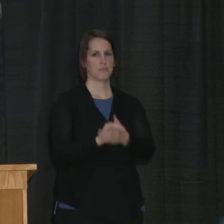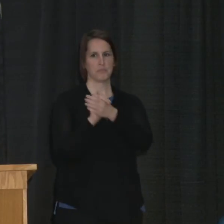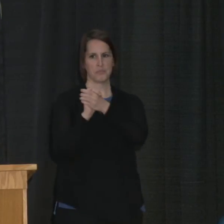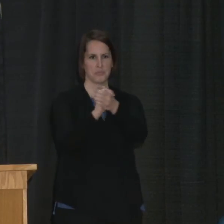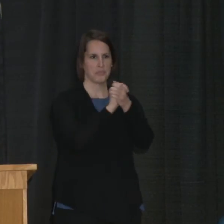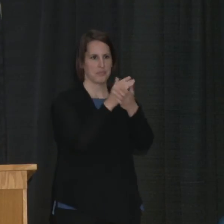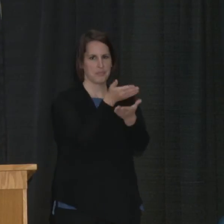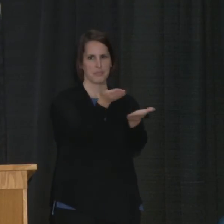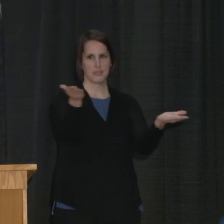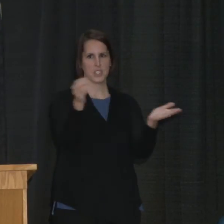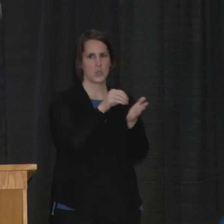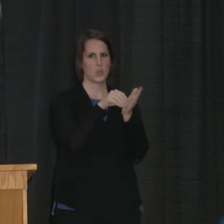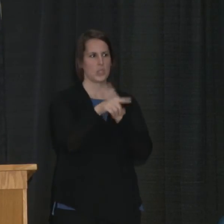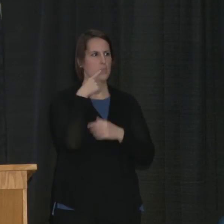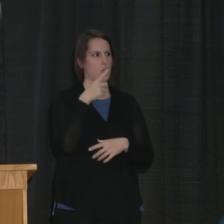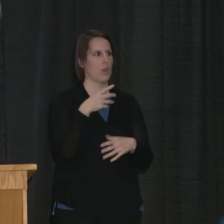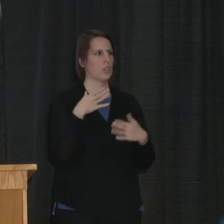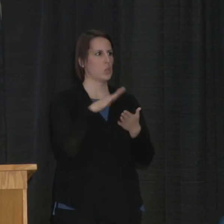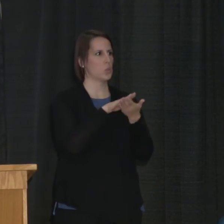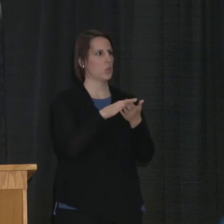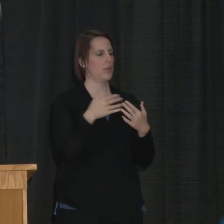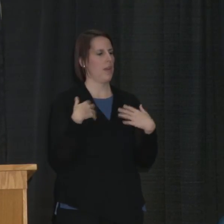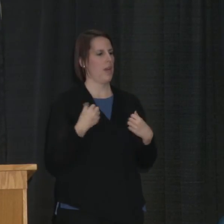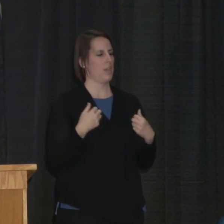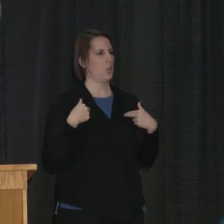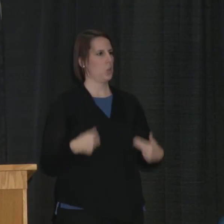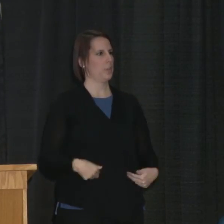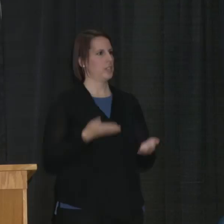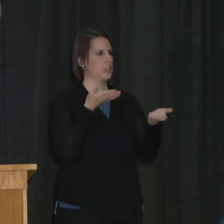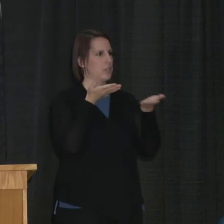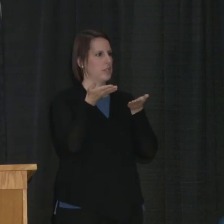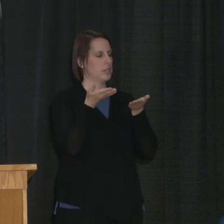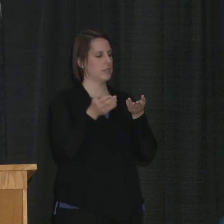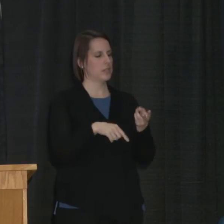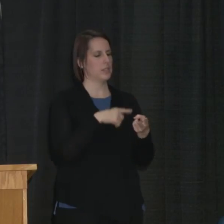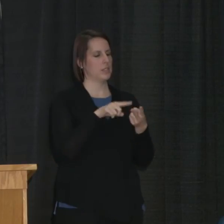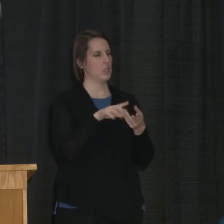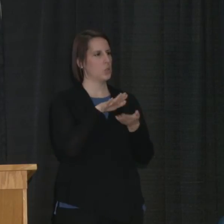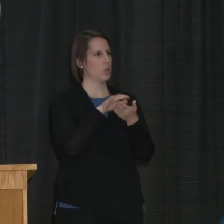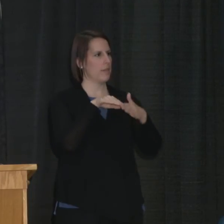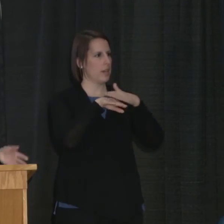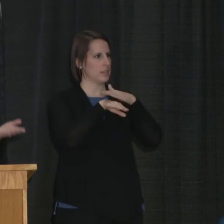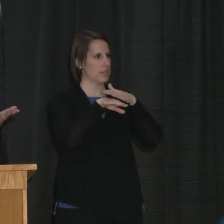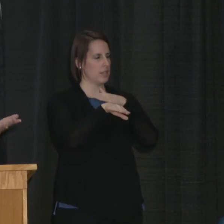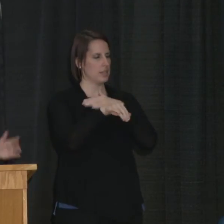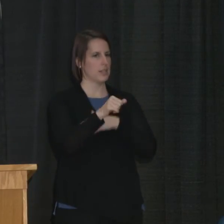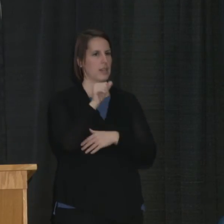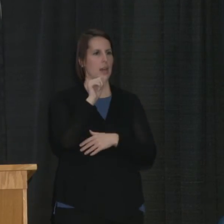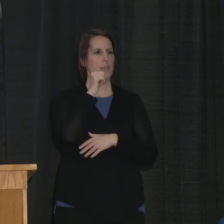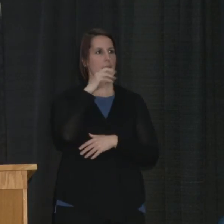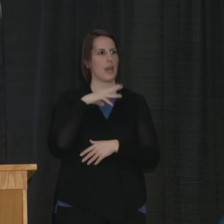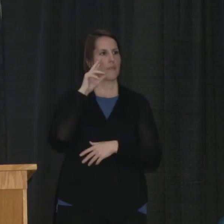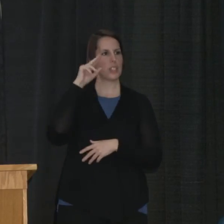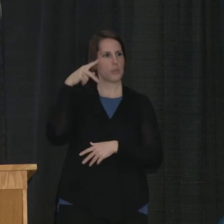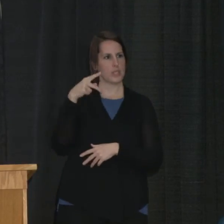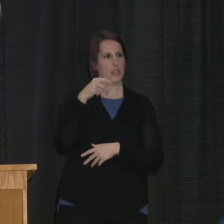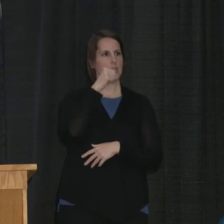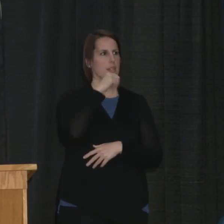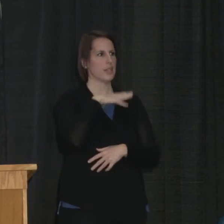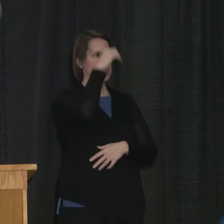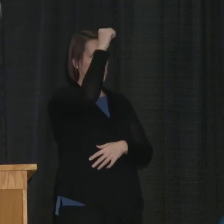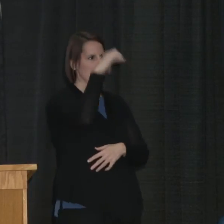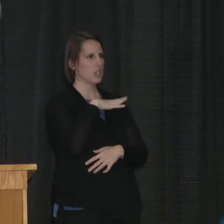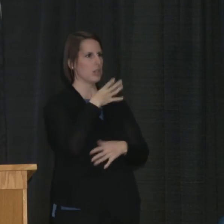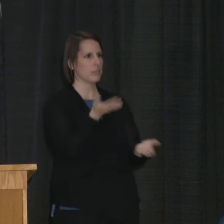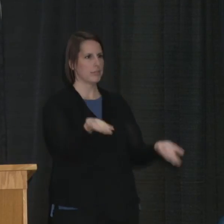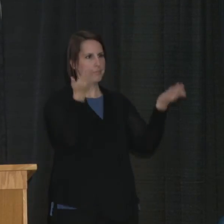Congratulations to their graduates from the School of Health and Human Services and the School of Access. Madam Vice President, ladies and gentlemen, please join me in congratulating all